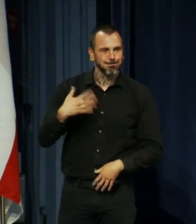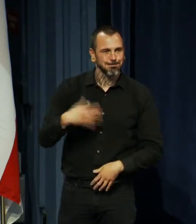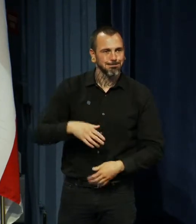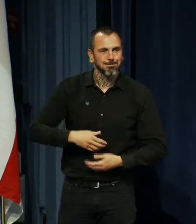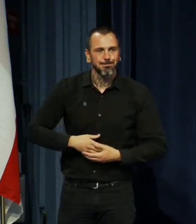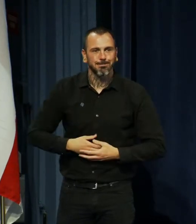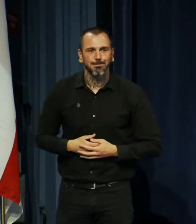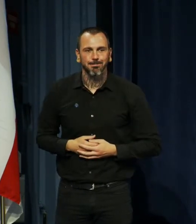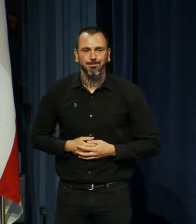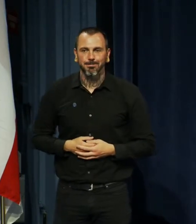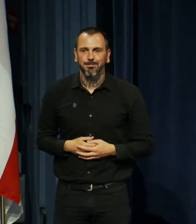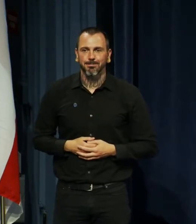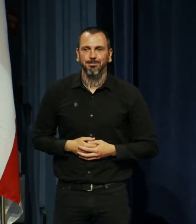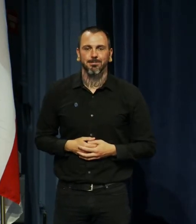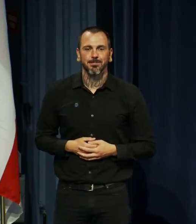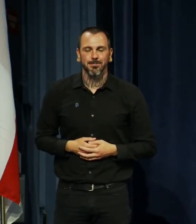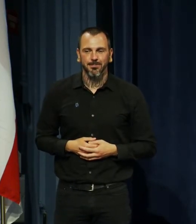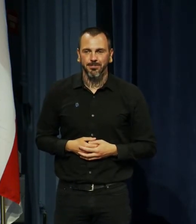Canada, we